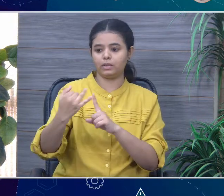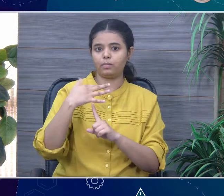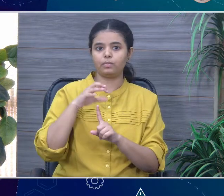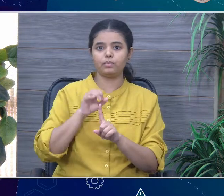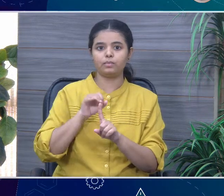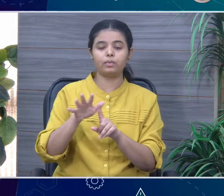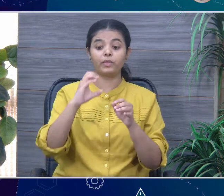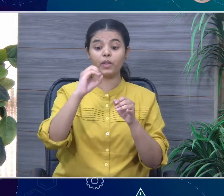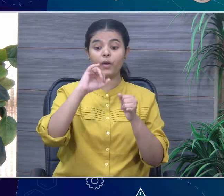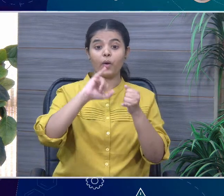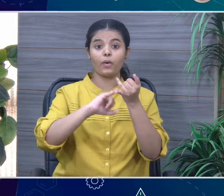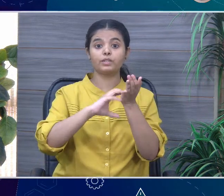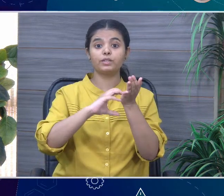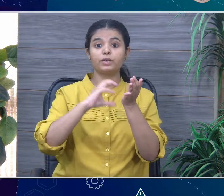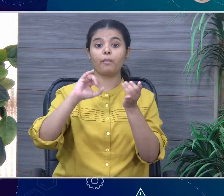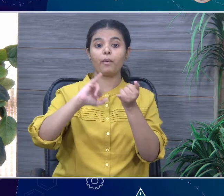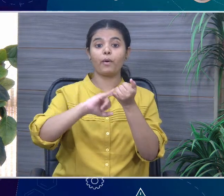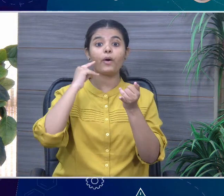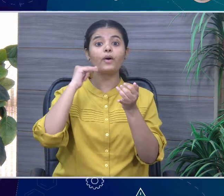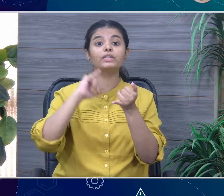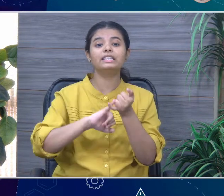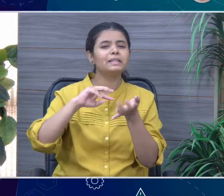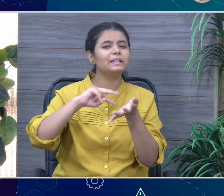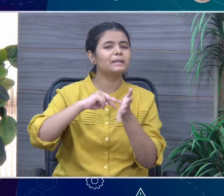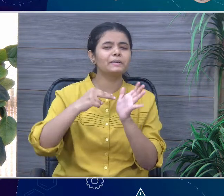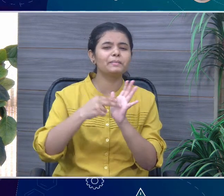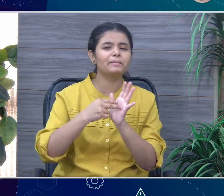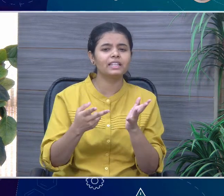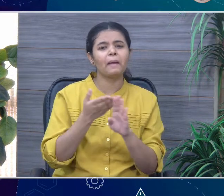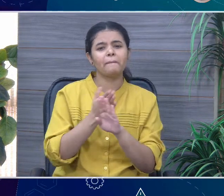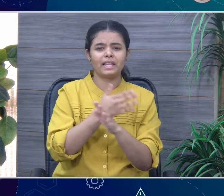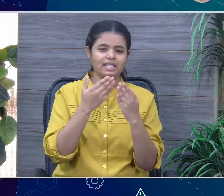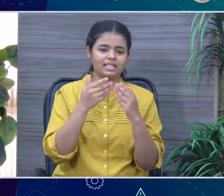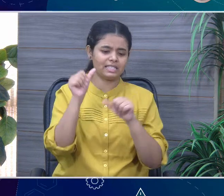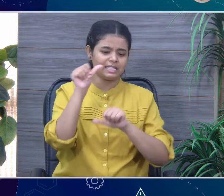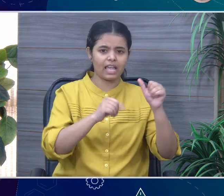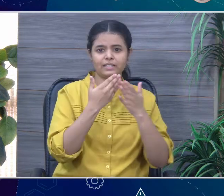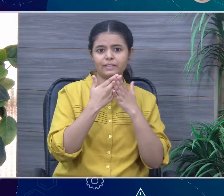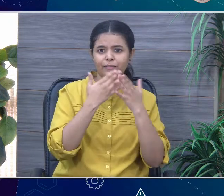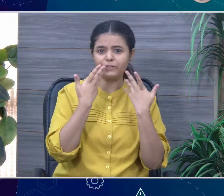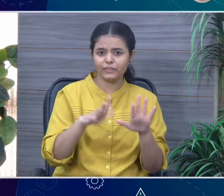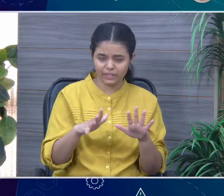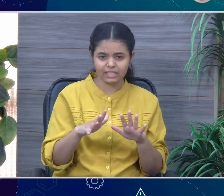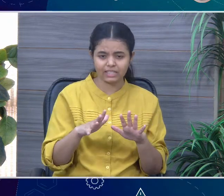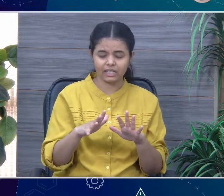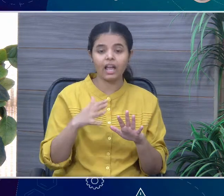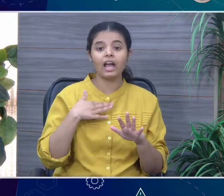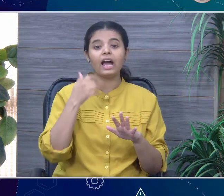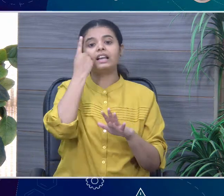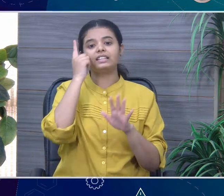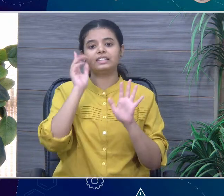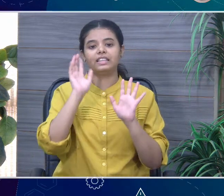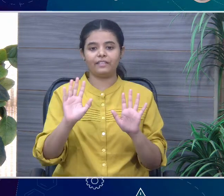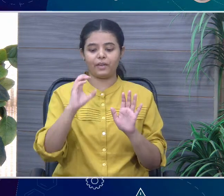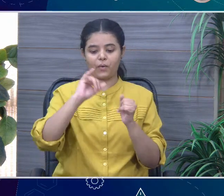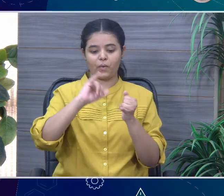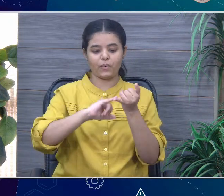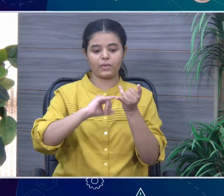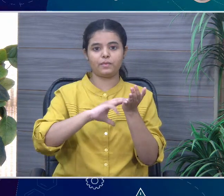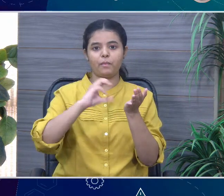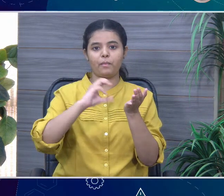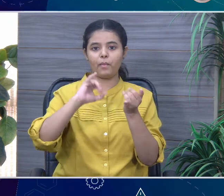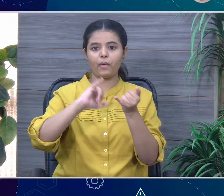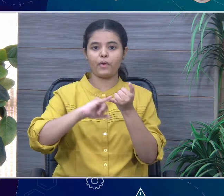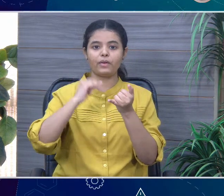osmosis, as people from science and also those who have studied science in their school years, they would understand is a process in